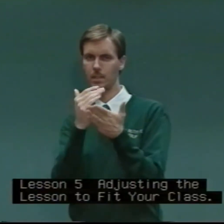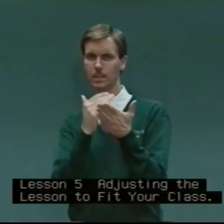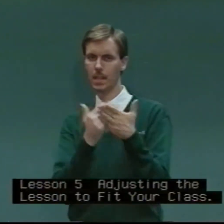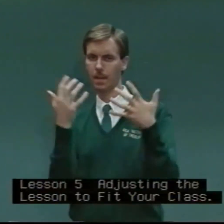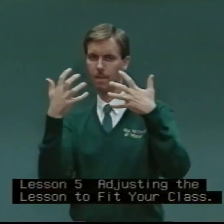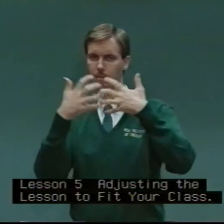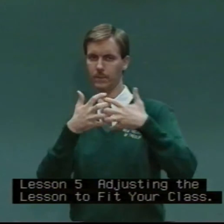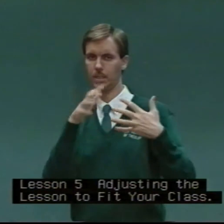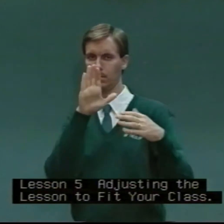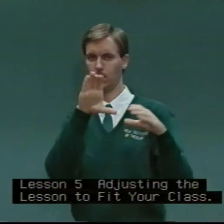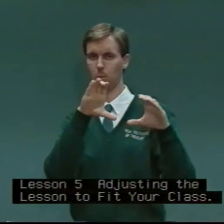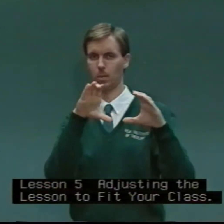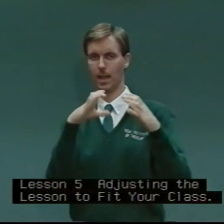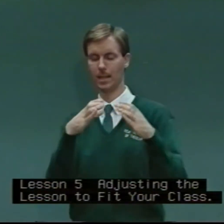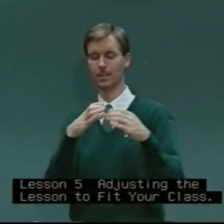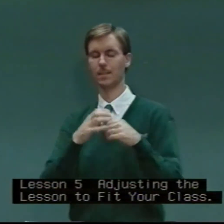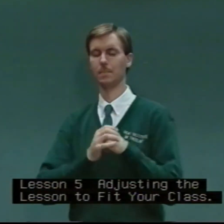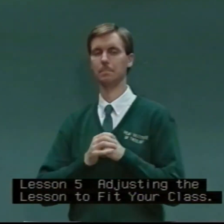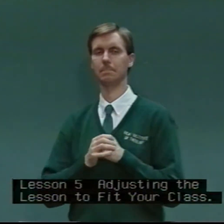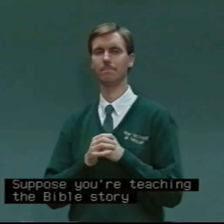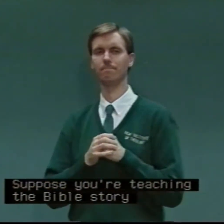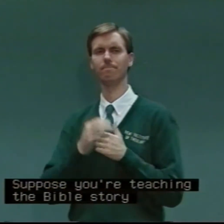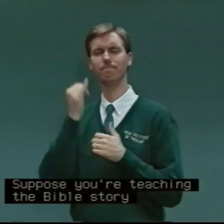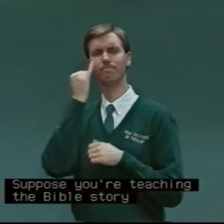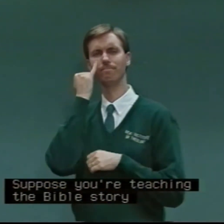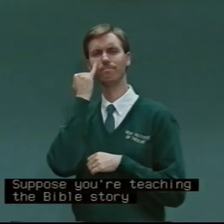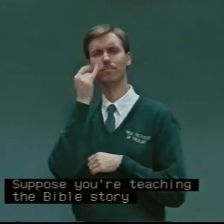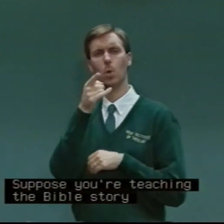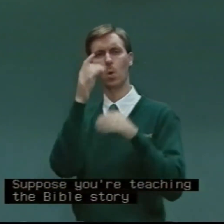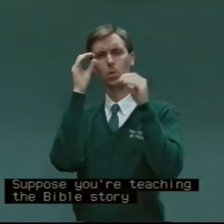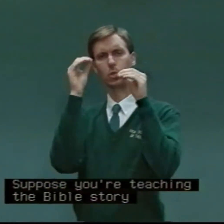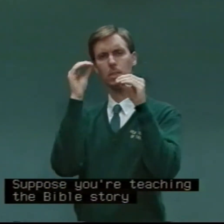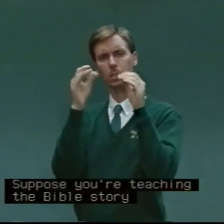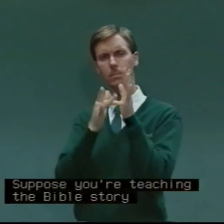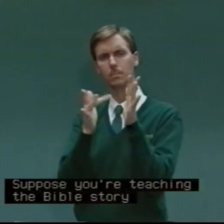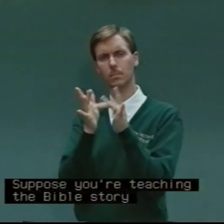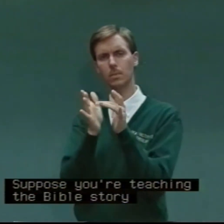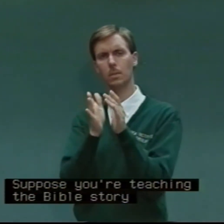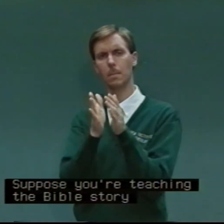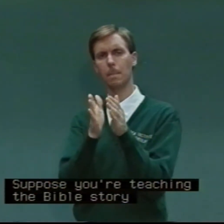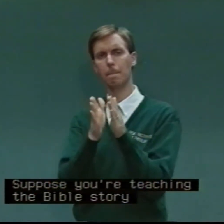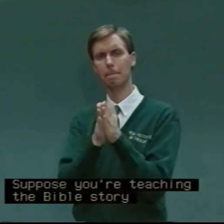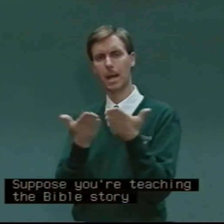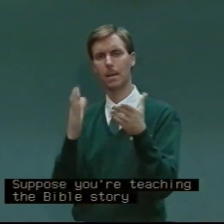Lesson 5. Adjusting the lesson to fit your class. Suppose you're teaching a Bible story